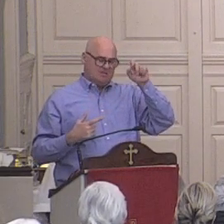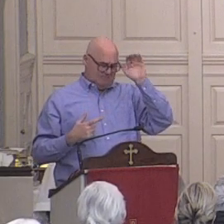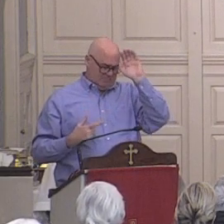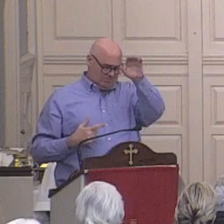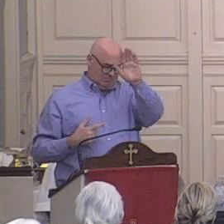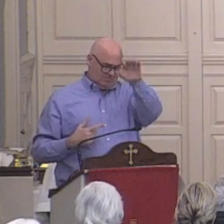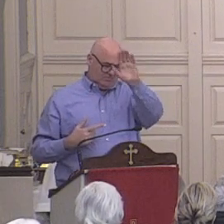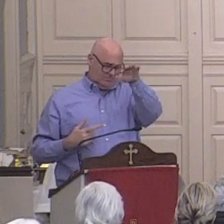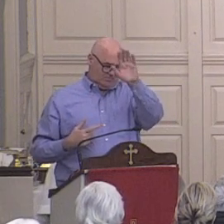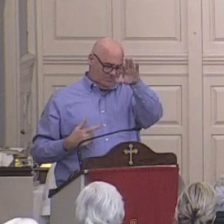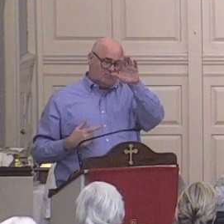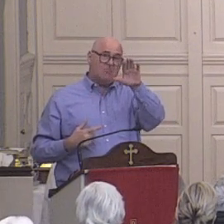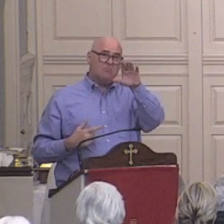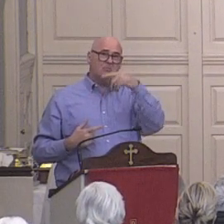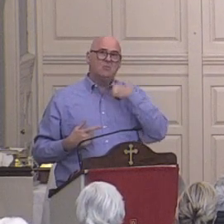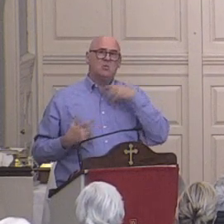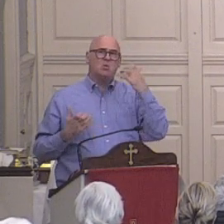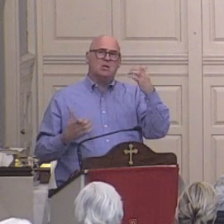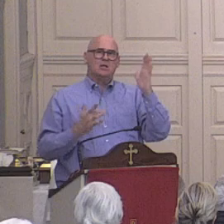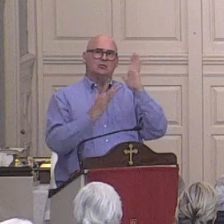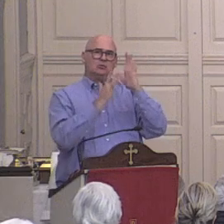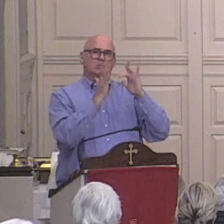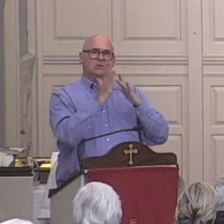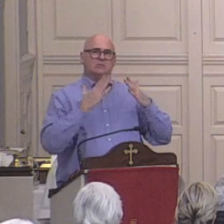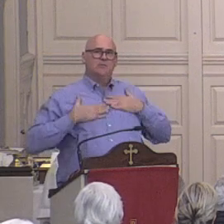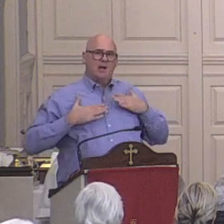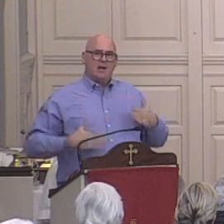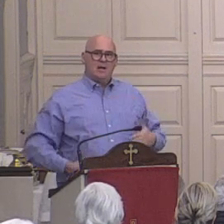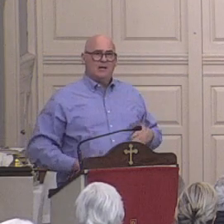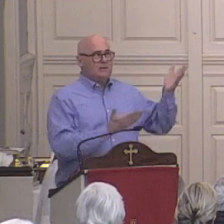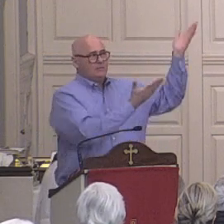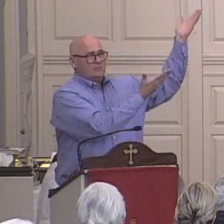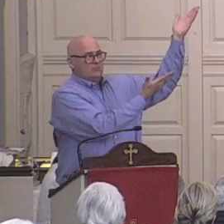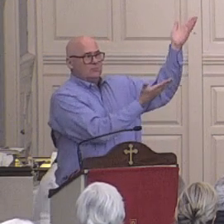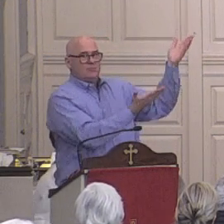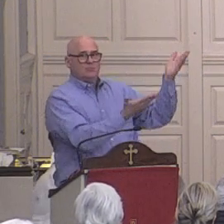and asked for the body of Jesus.